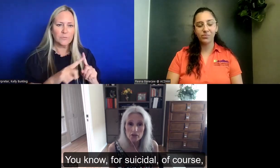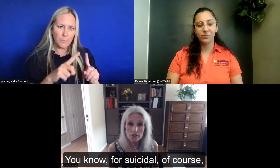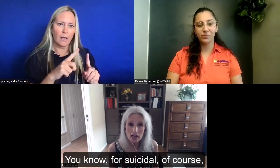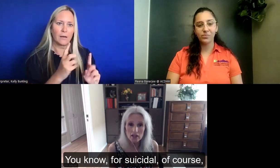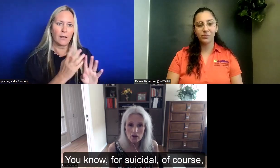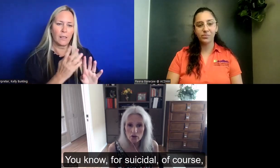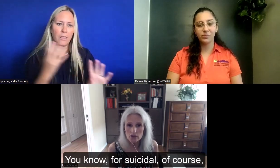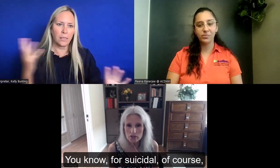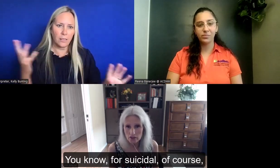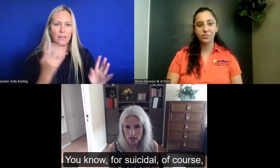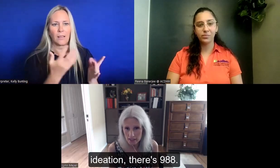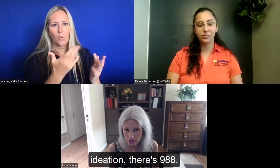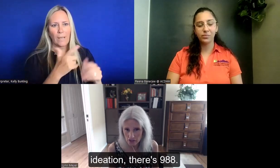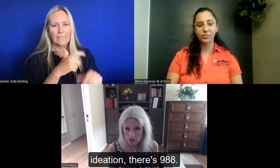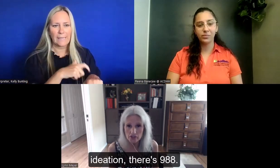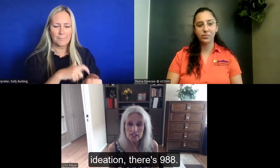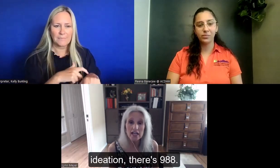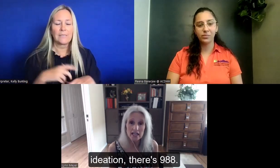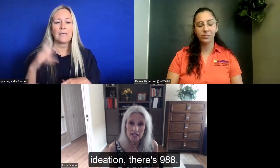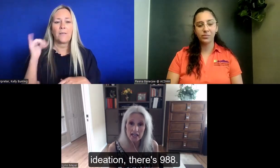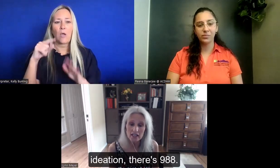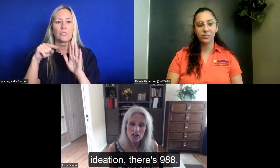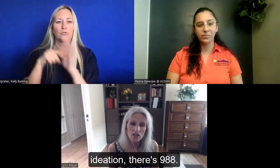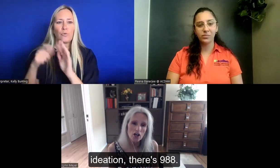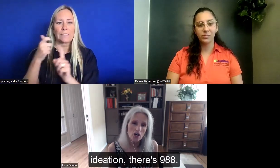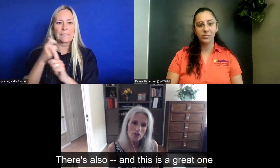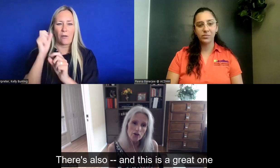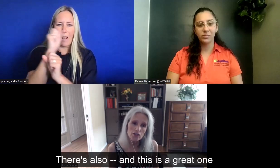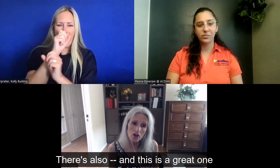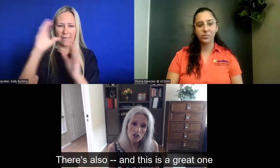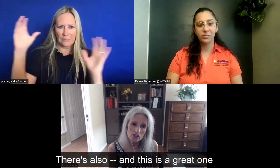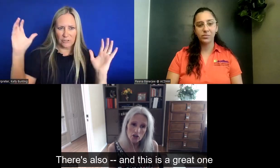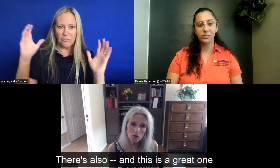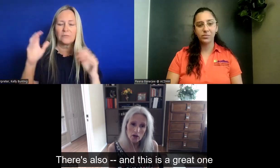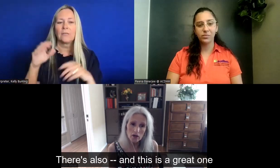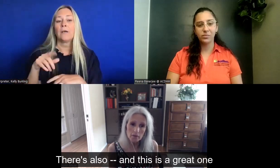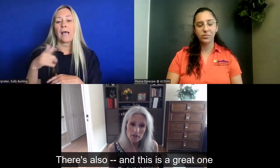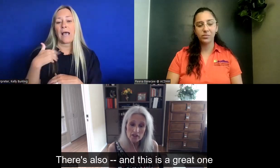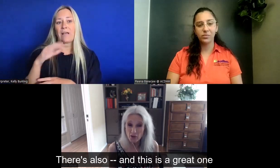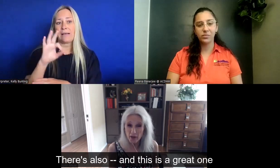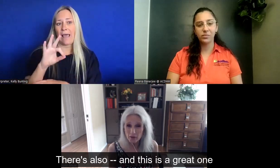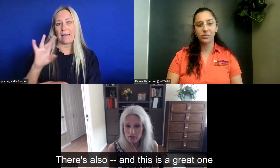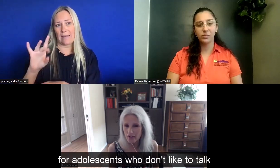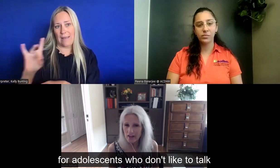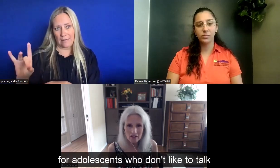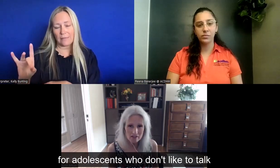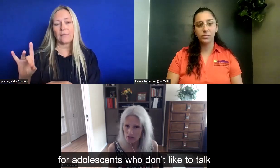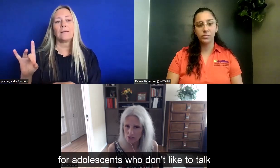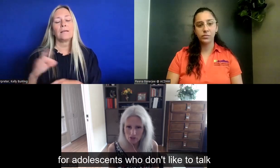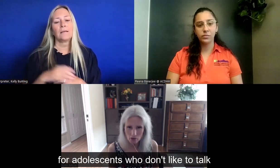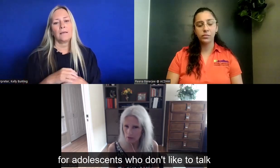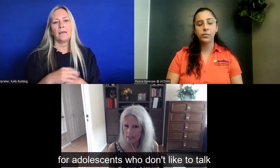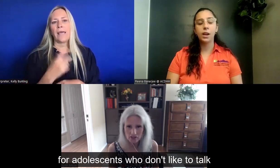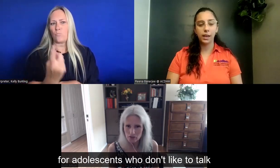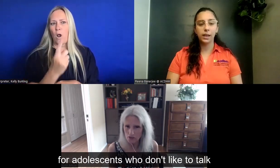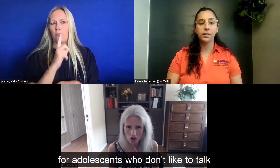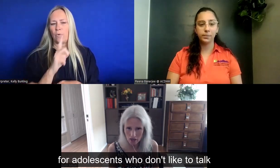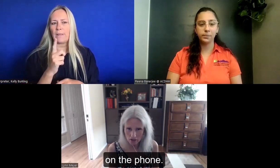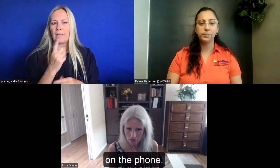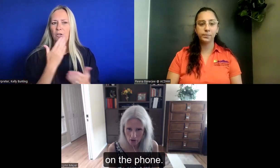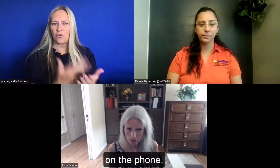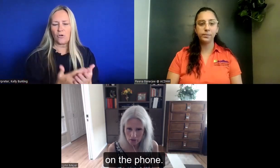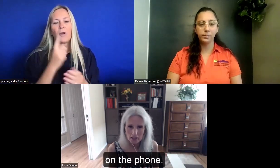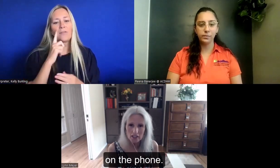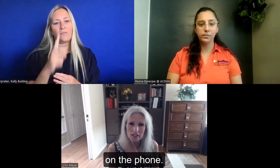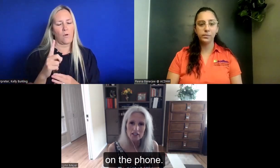For suicidal, of course, ideation, there's 988. There's also, and this is a great one for adolescents who don't like to talk